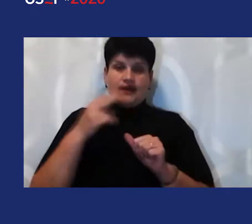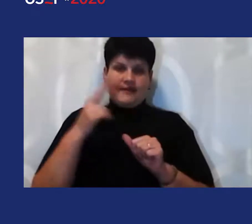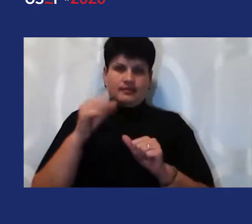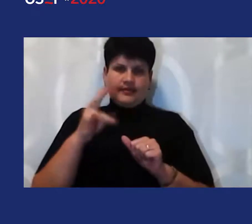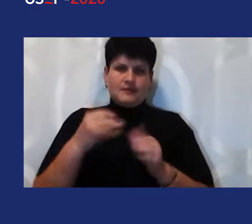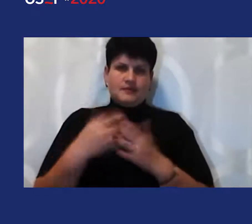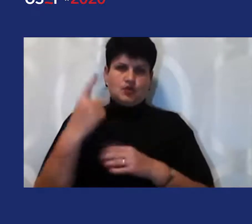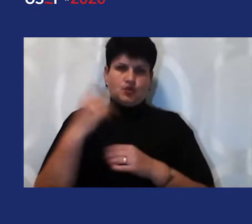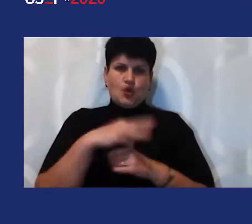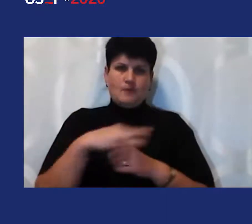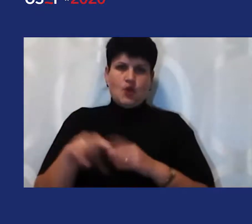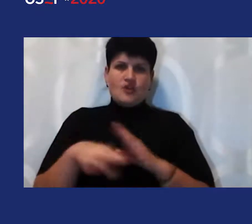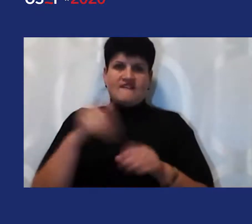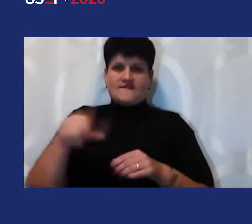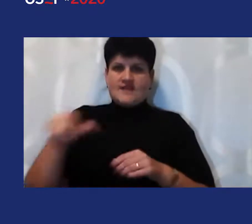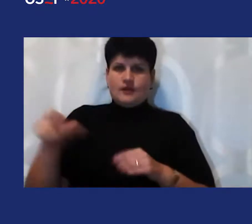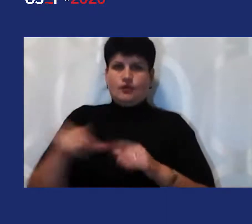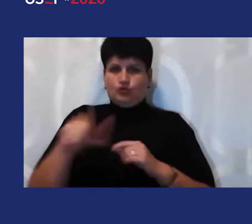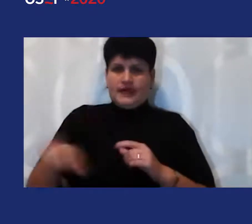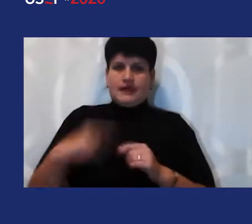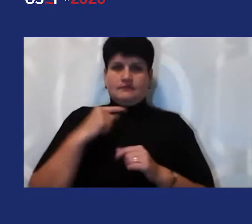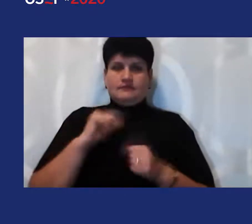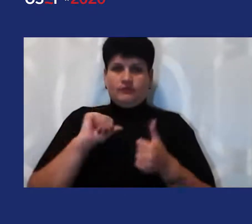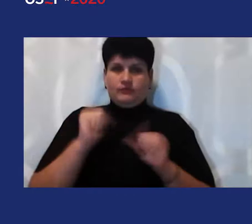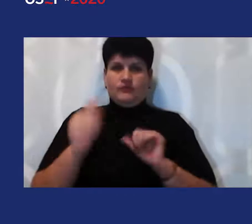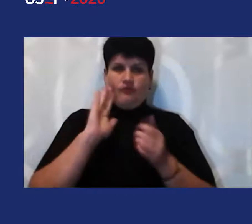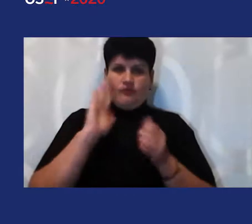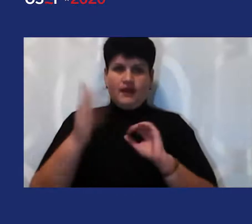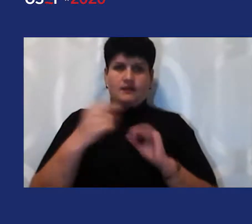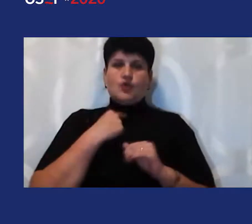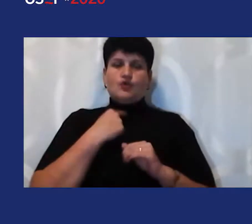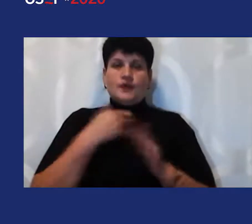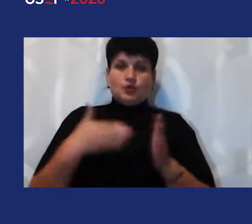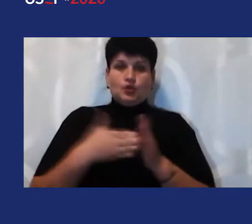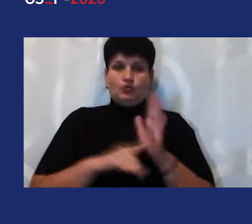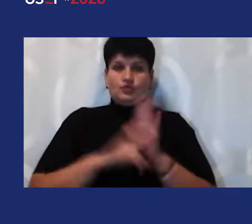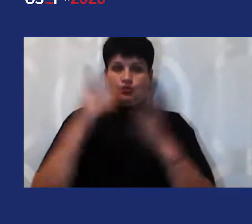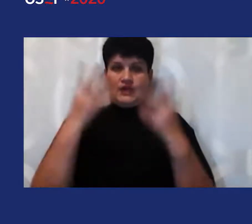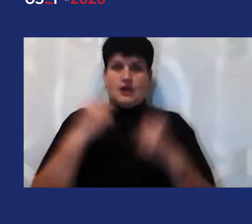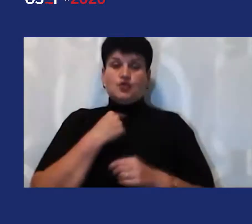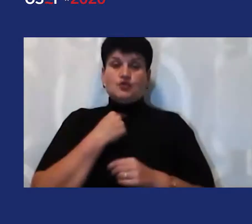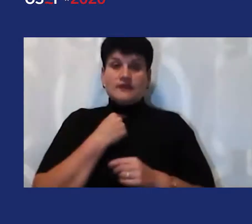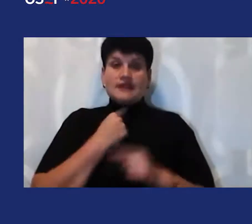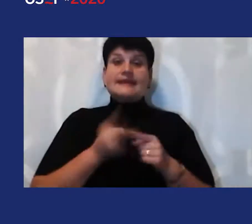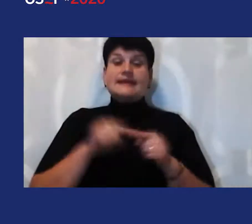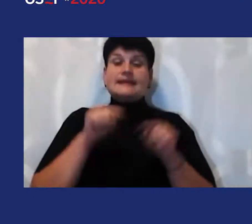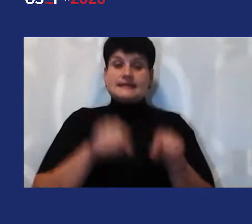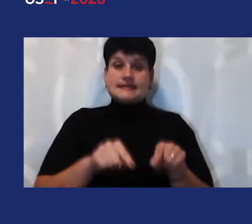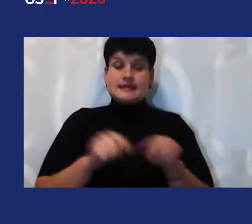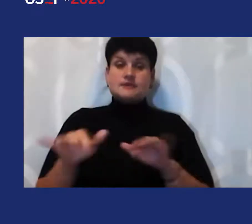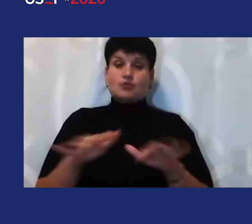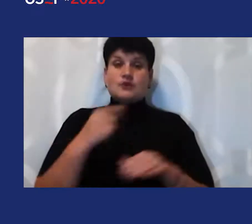record early voting in the US this year was something that amazed everyone. And